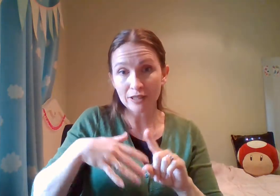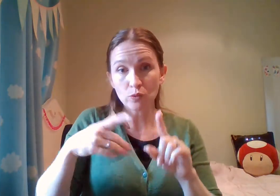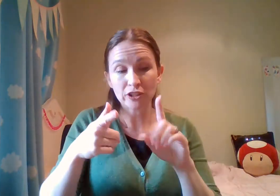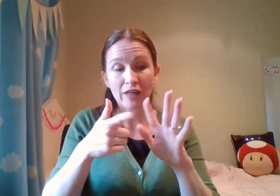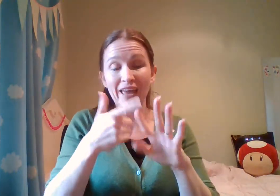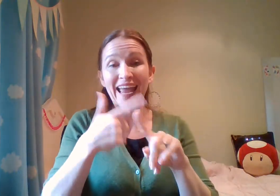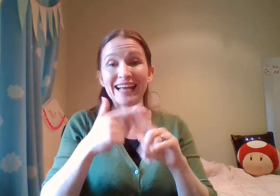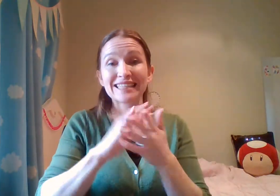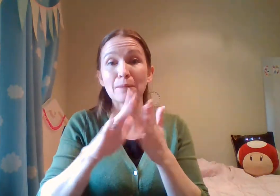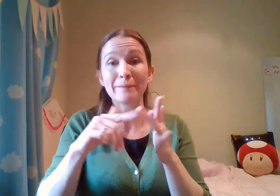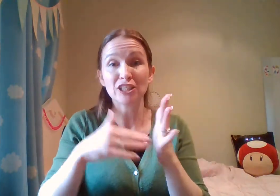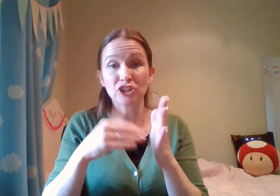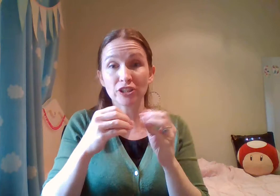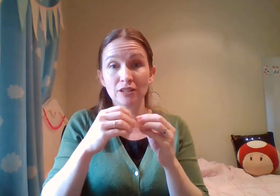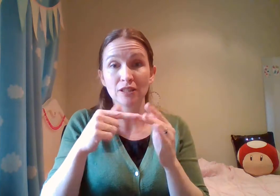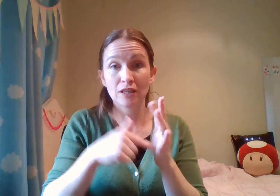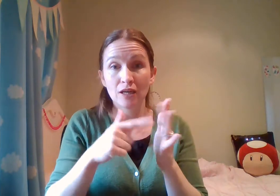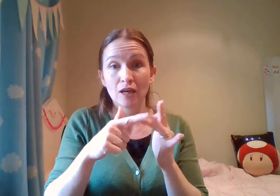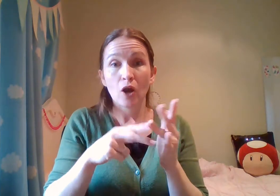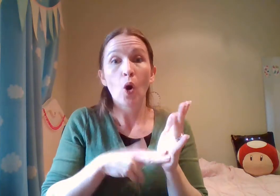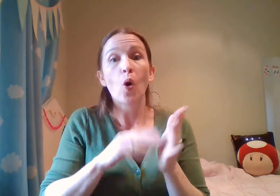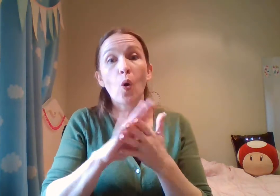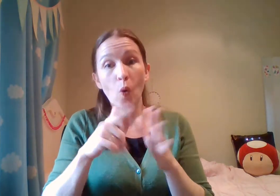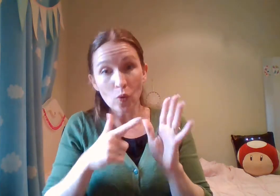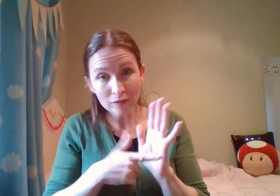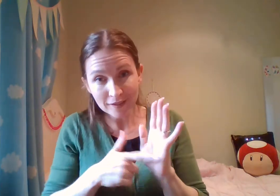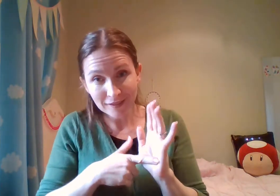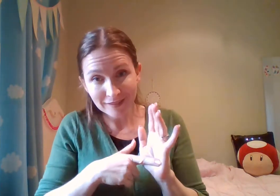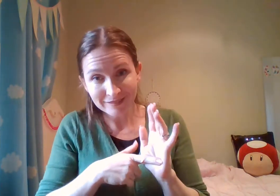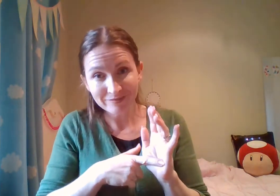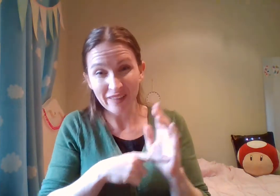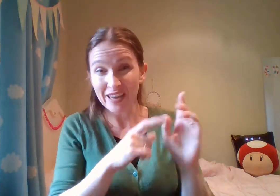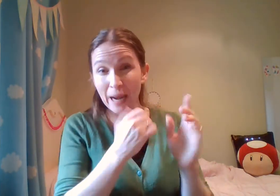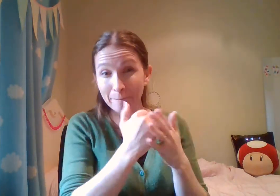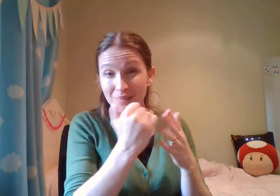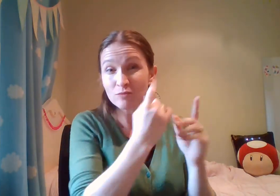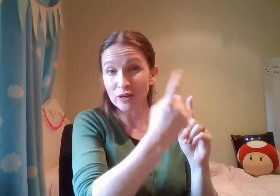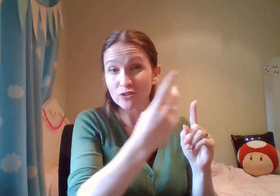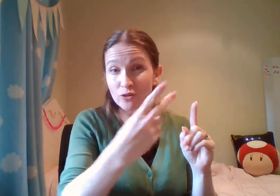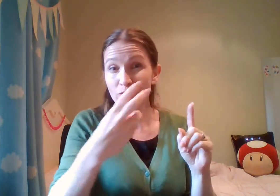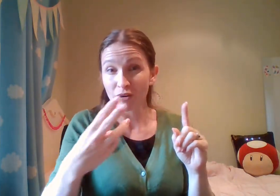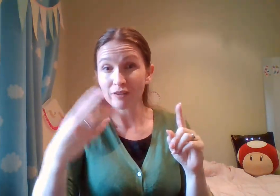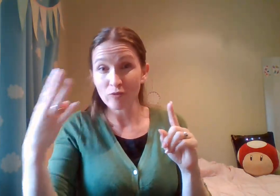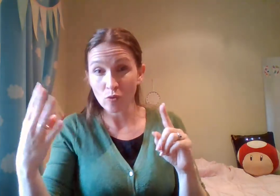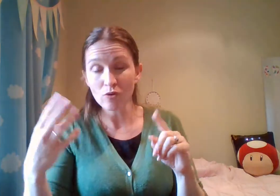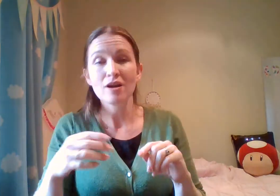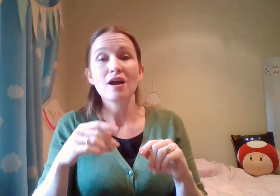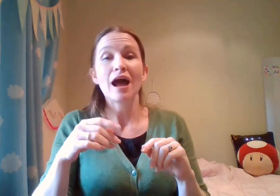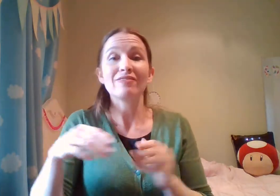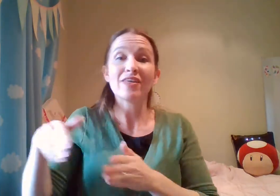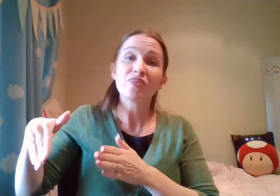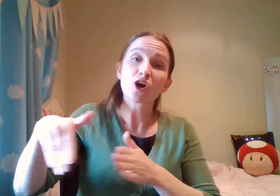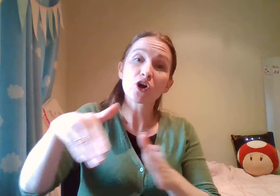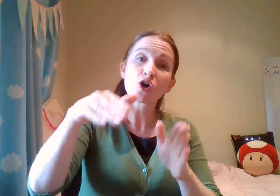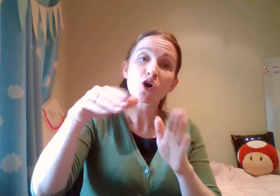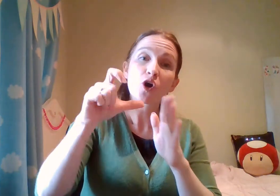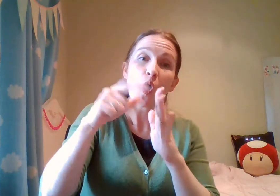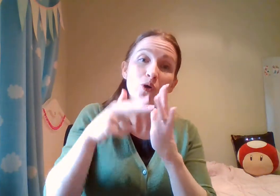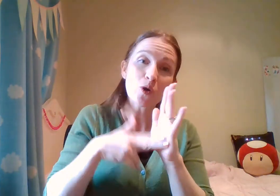which are the exhibition halls, and they're numbered 1, 2, 3, 4. And then the